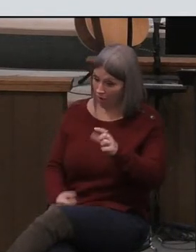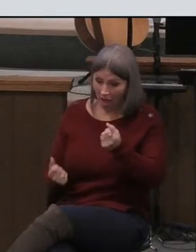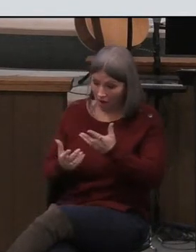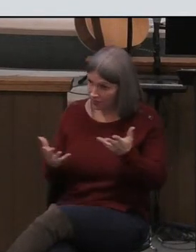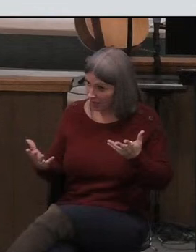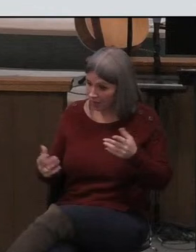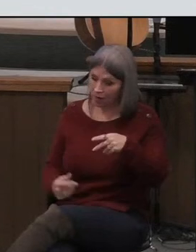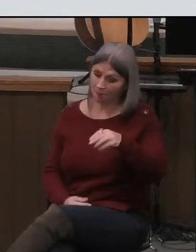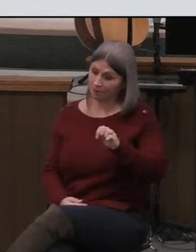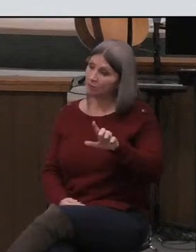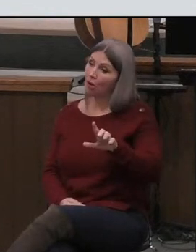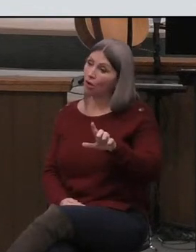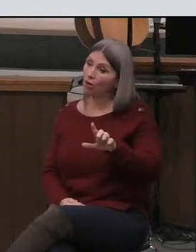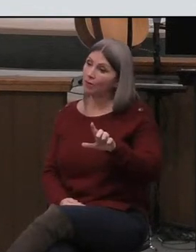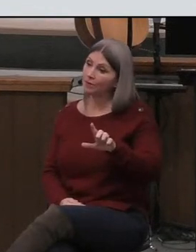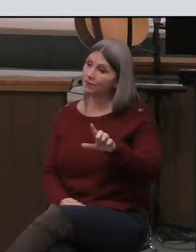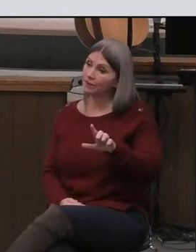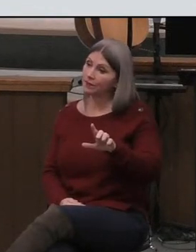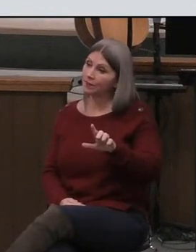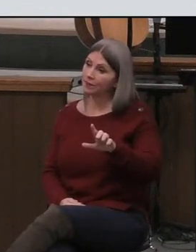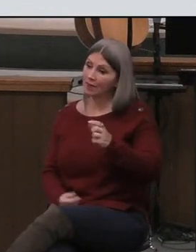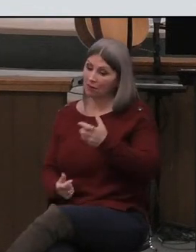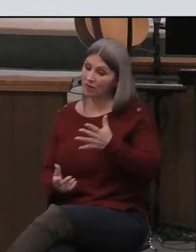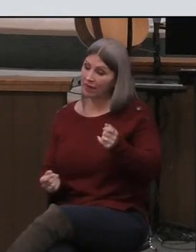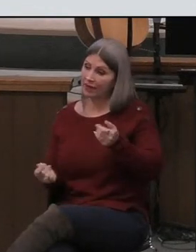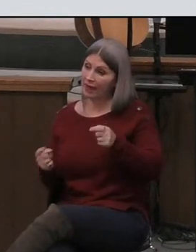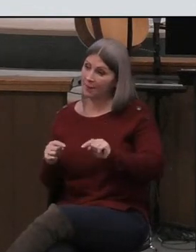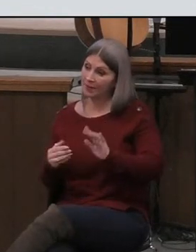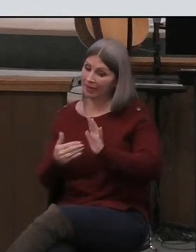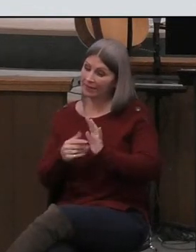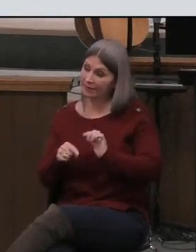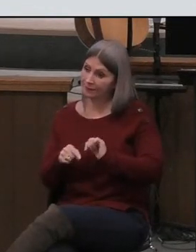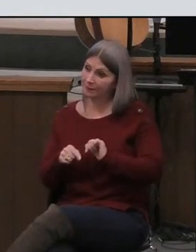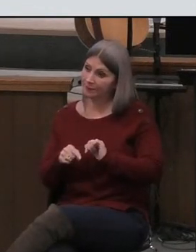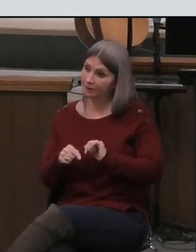all of Paul's bodily afflictions